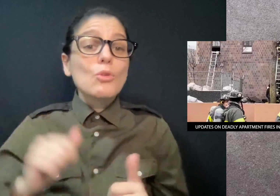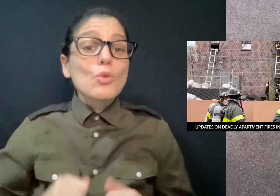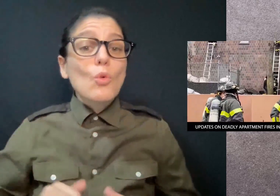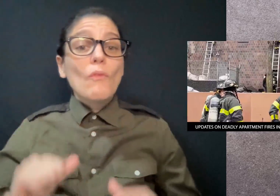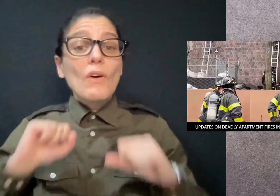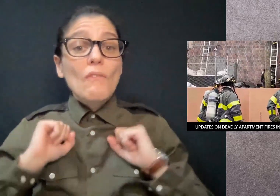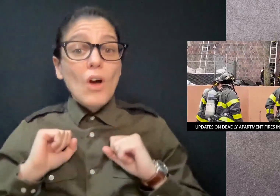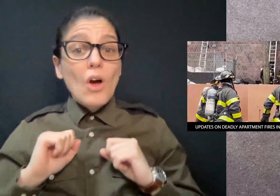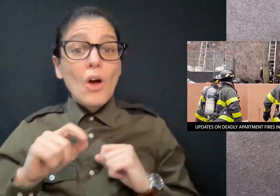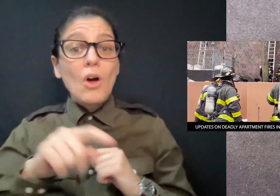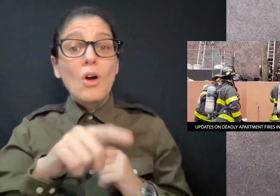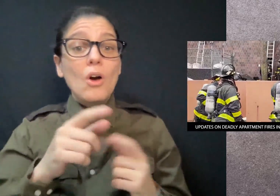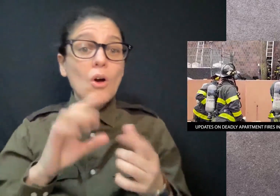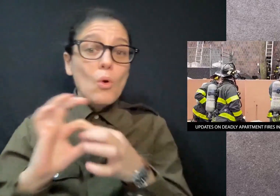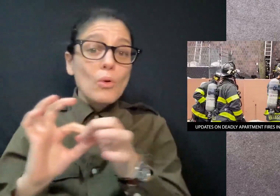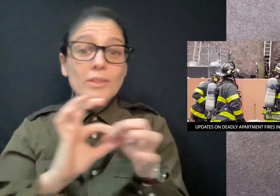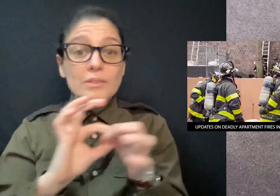last week.